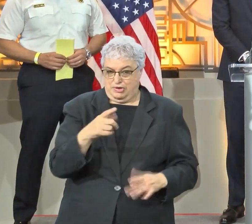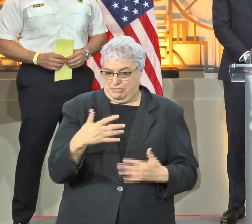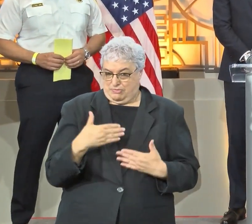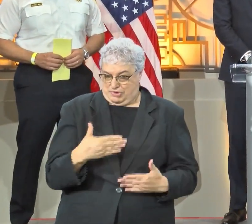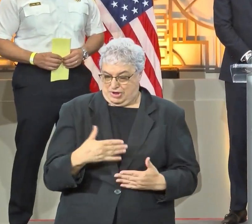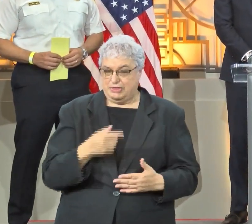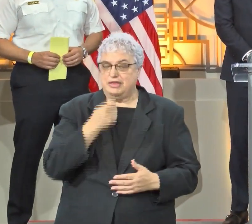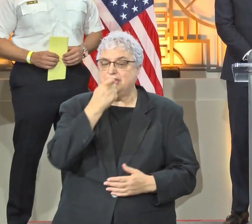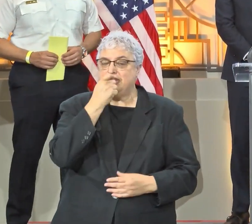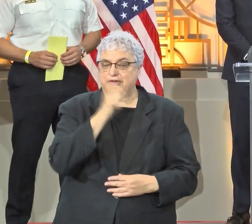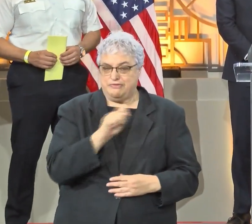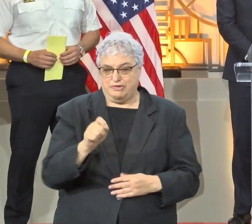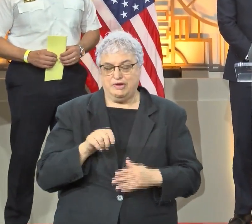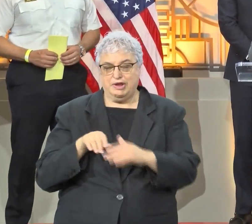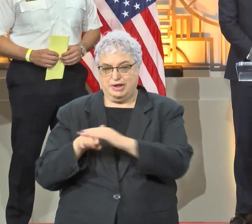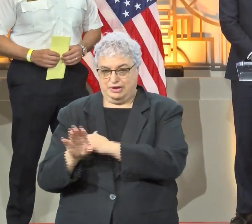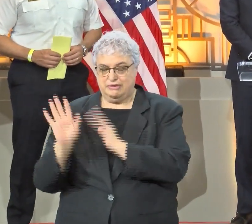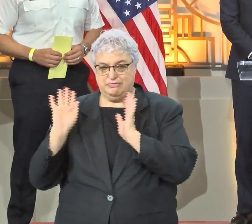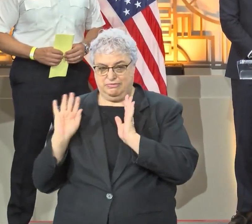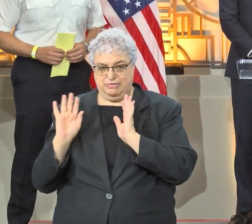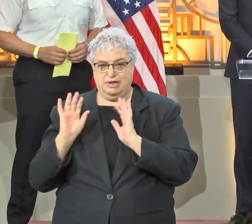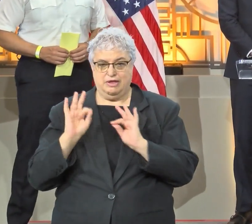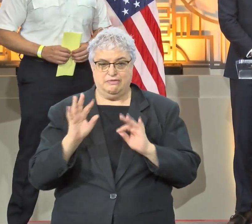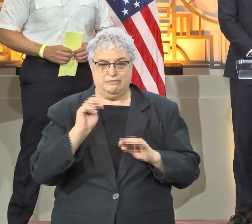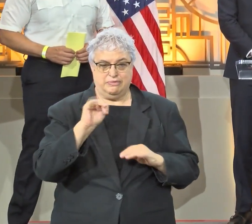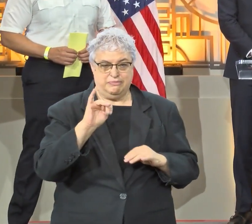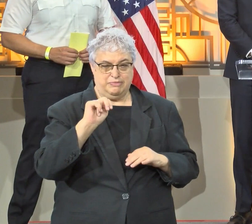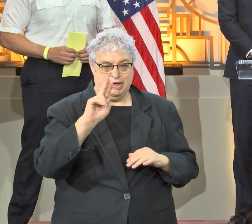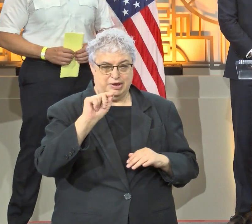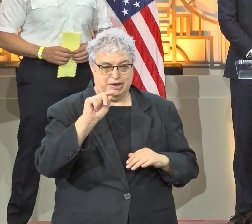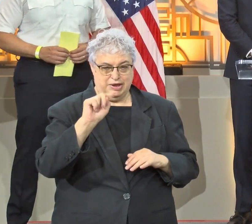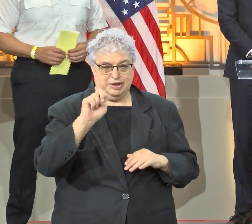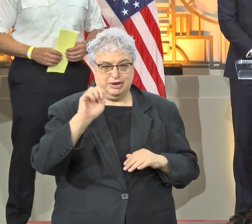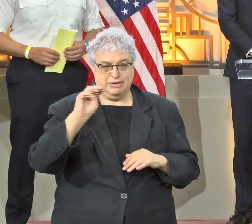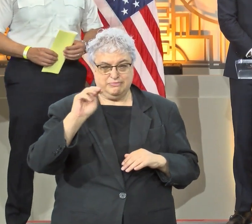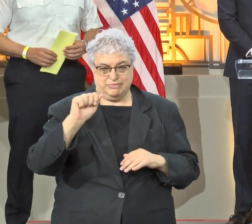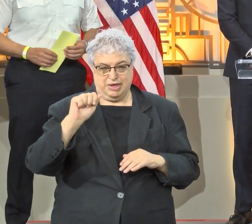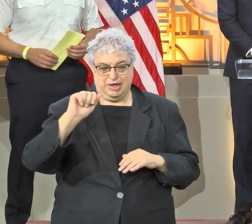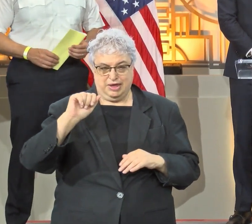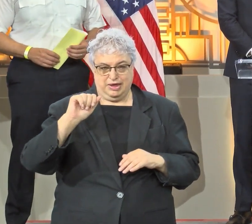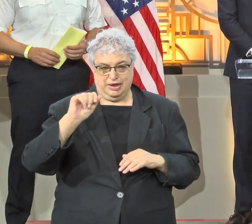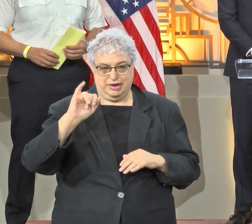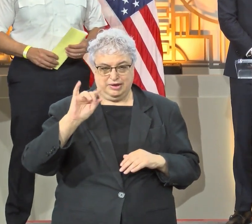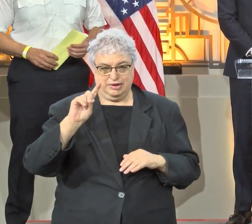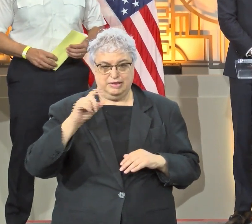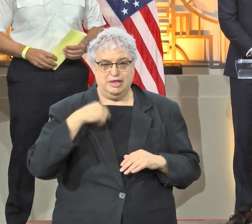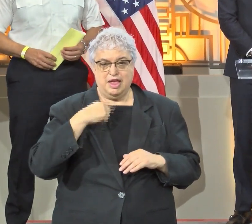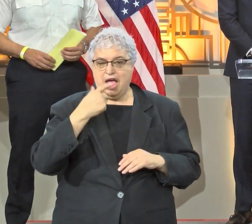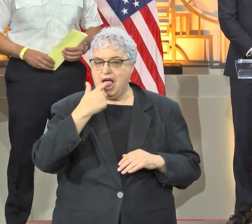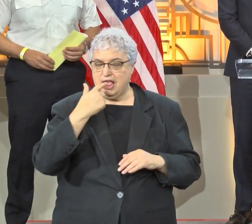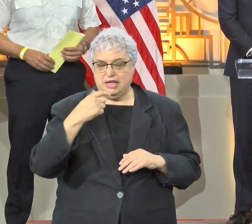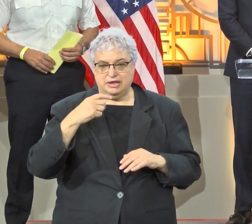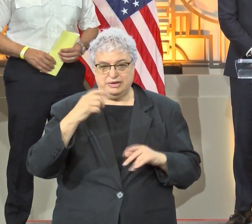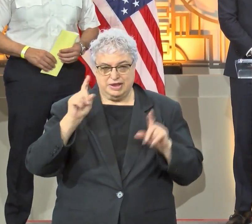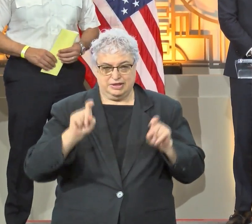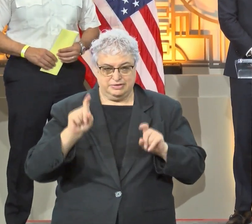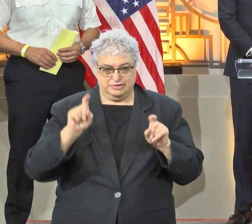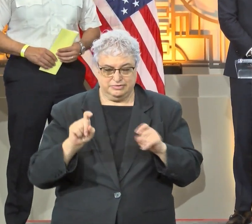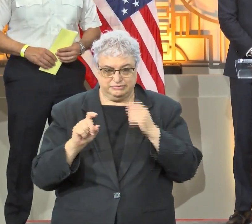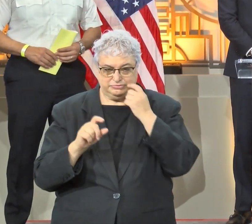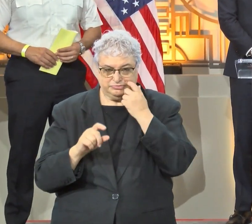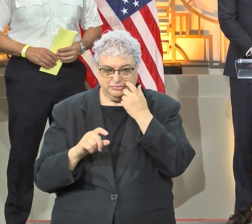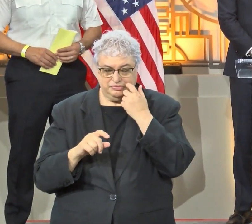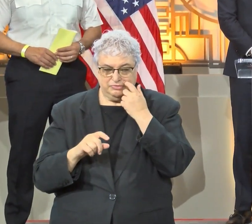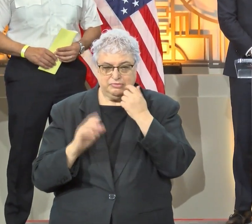nasal swab, you can go to the Minute Maid parking lot downtown, and they have the saliva test. Our